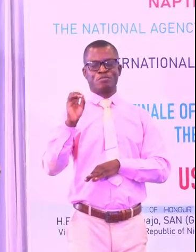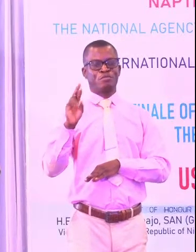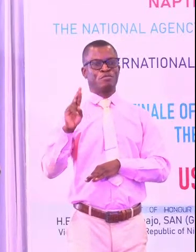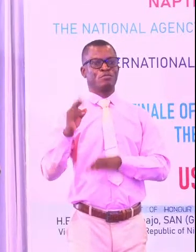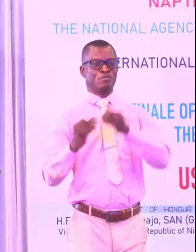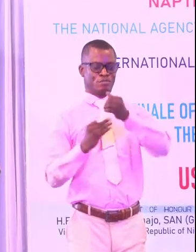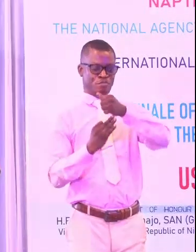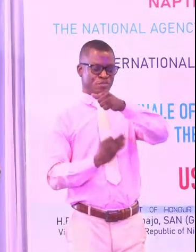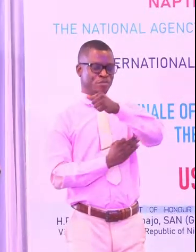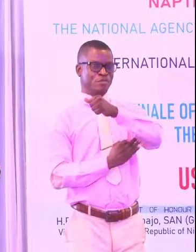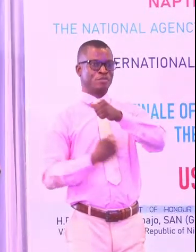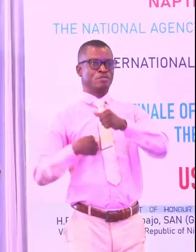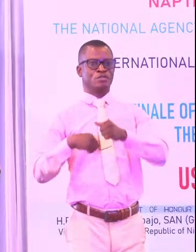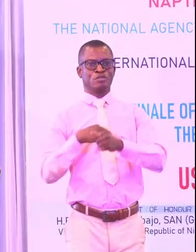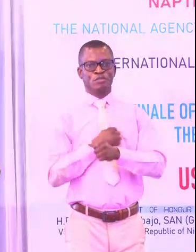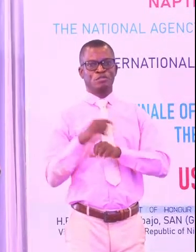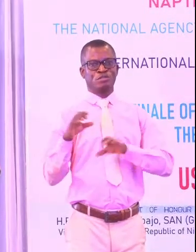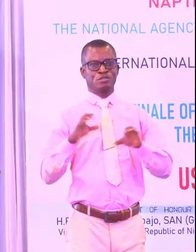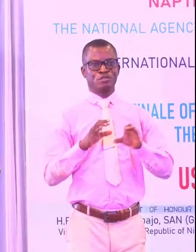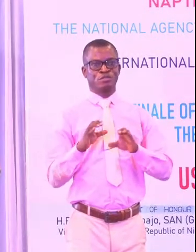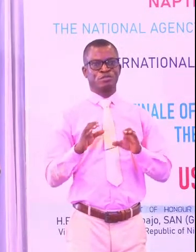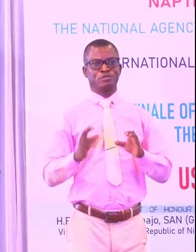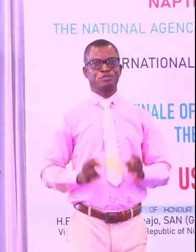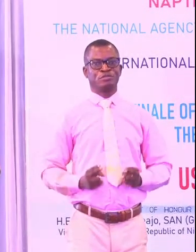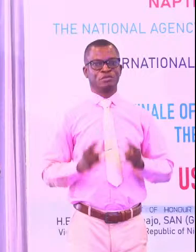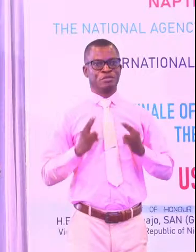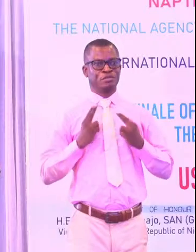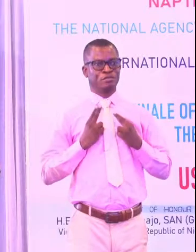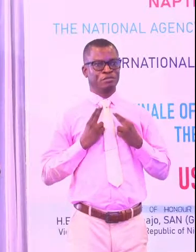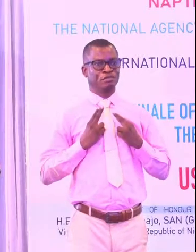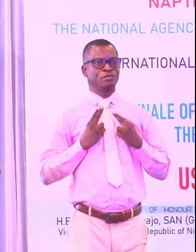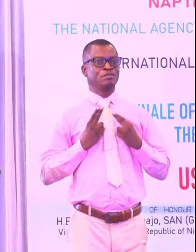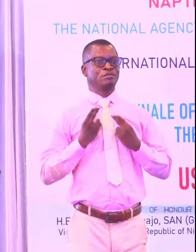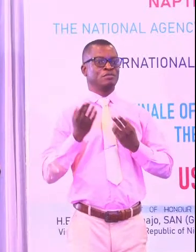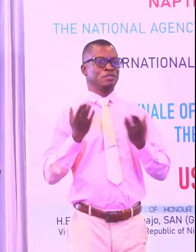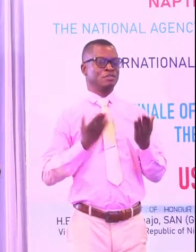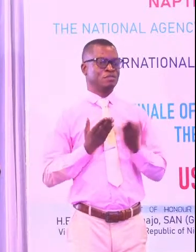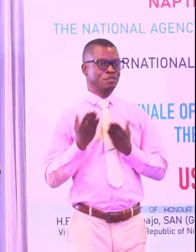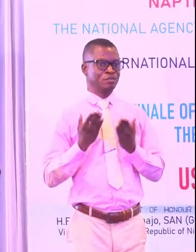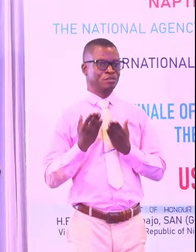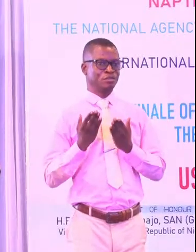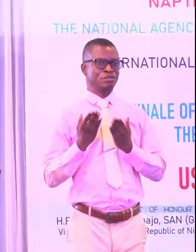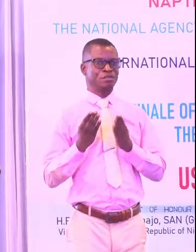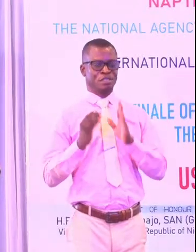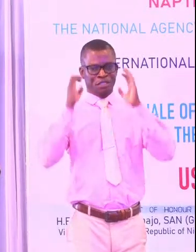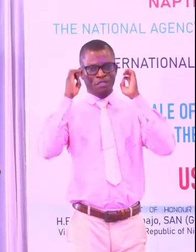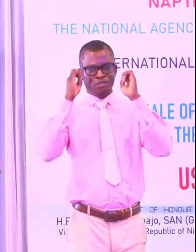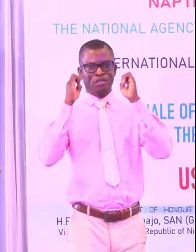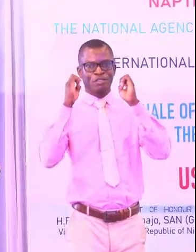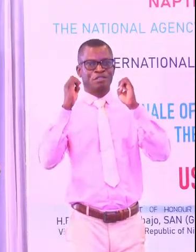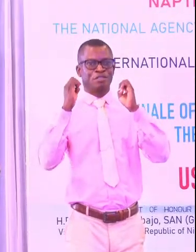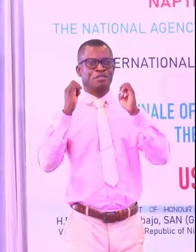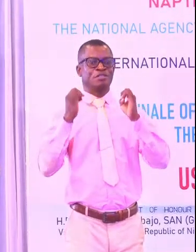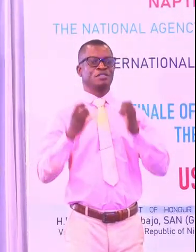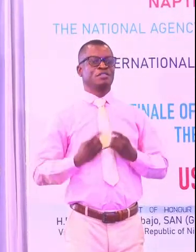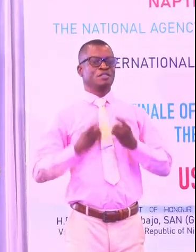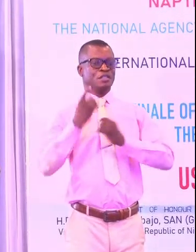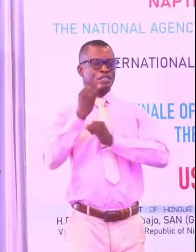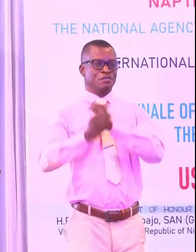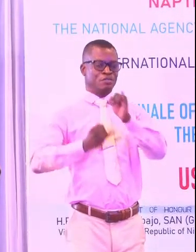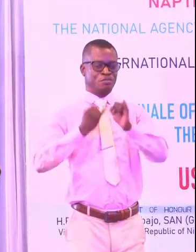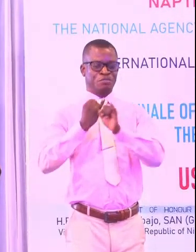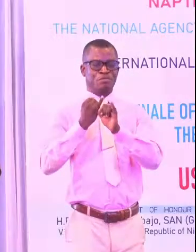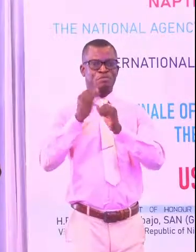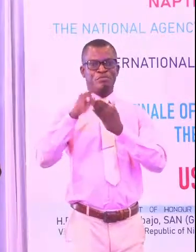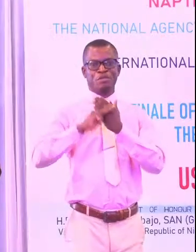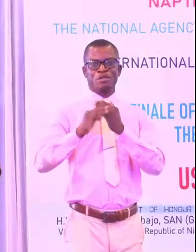we do health and human services, education and educational development, and